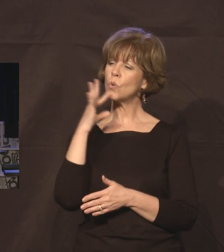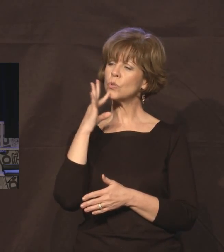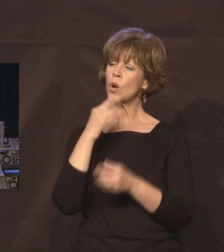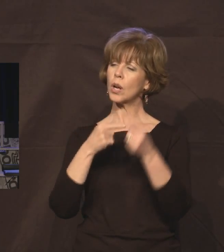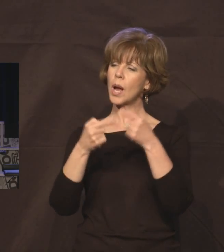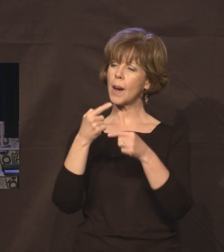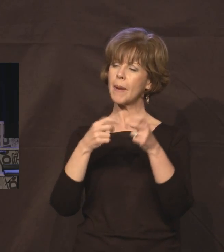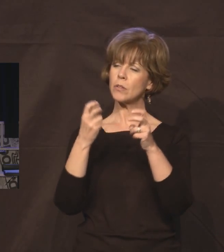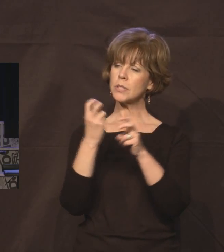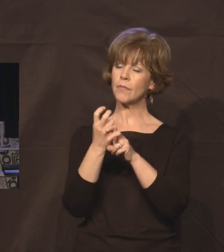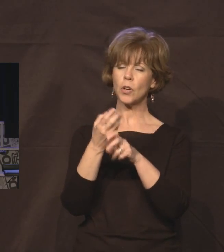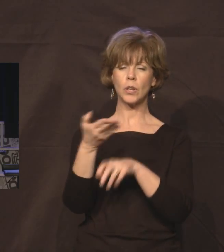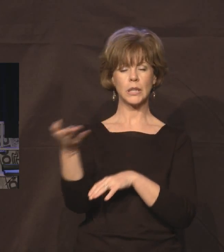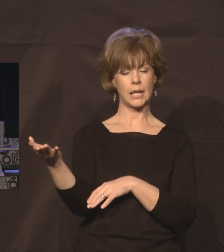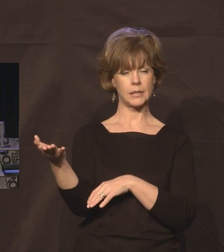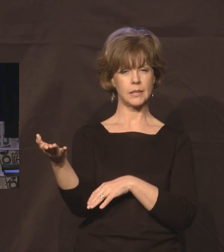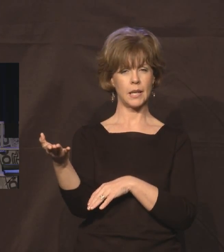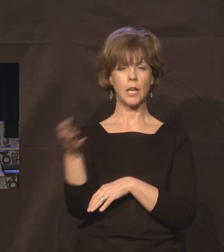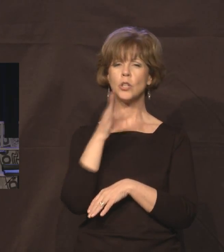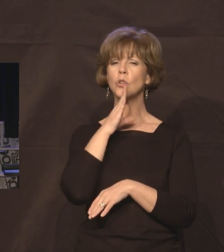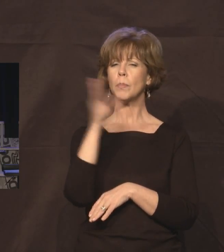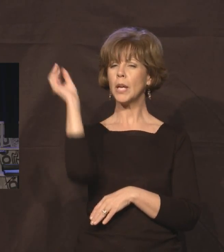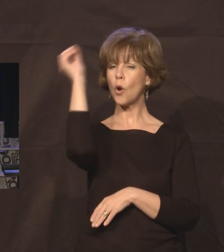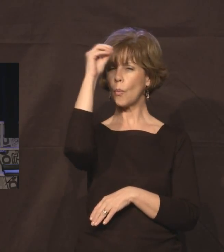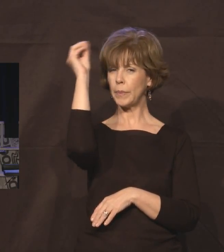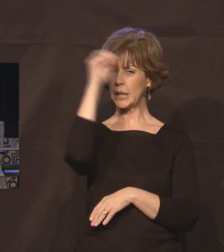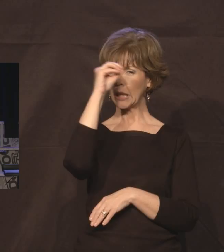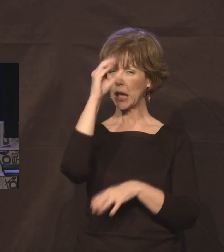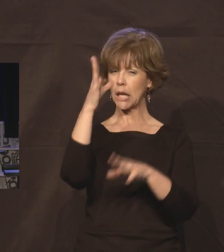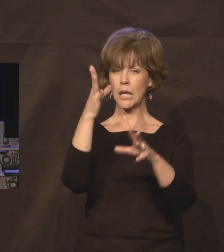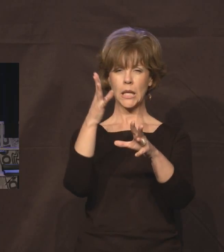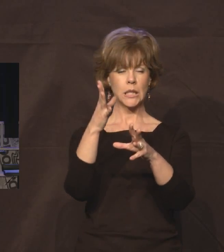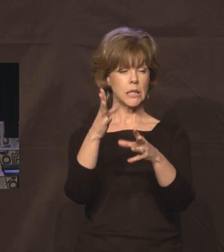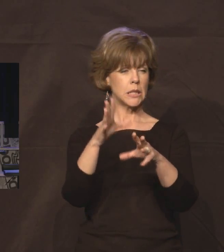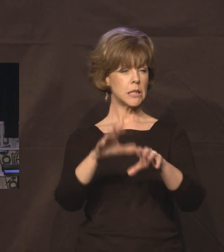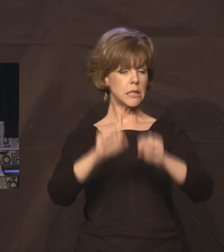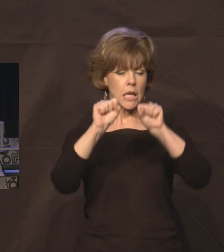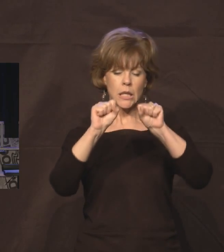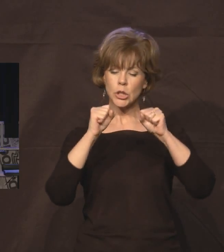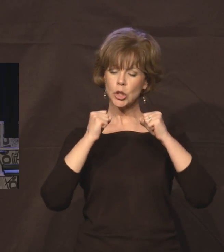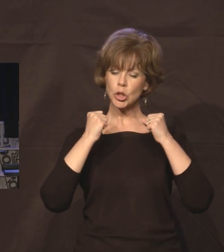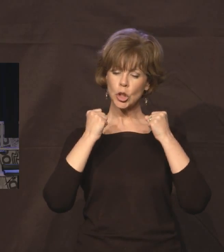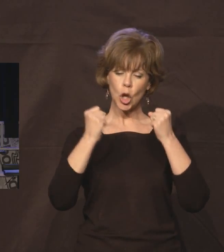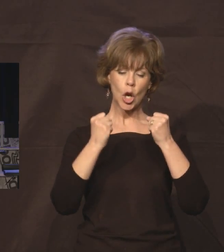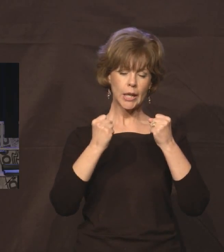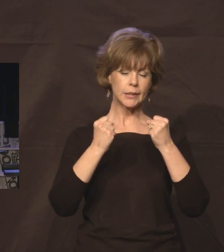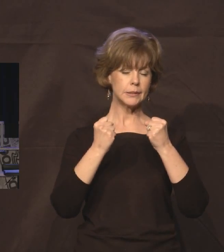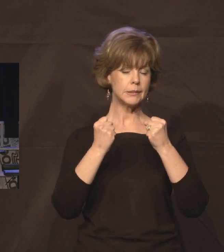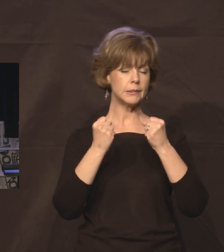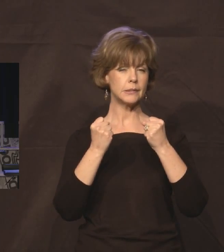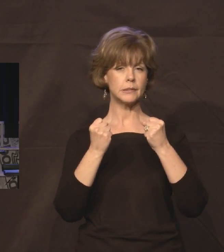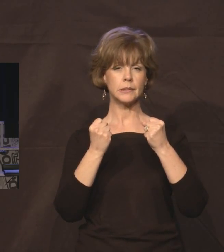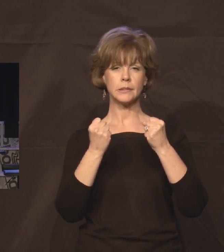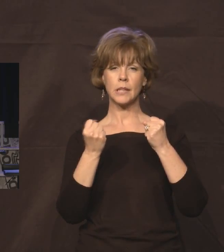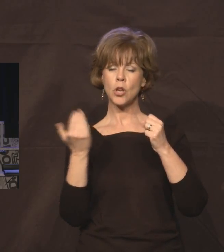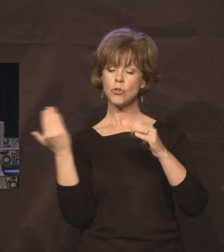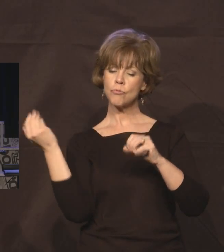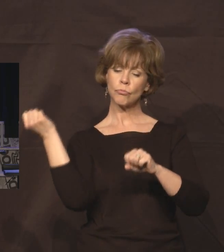obedient takes courage. It takes courage. It takes strength. It takes a willingness sometimes to overcome our fears,